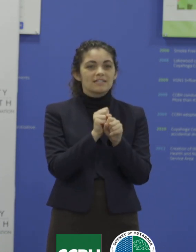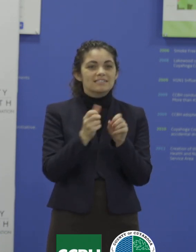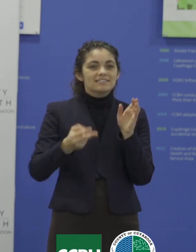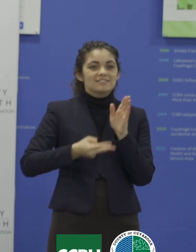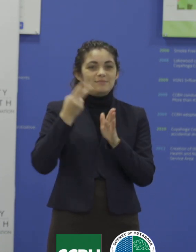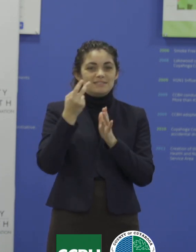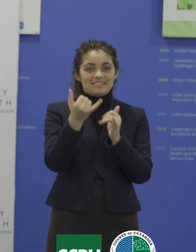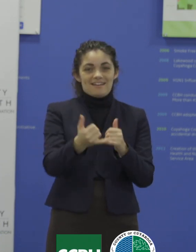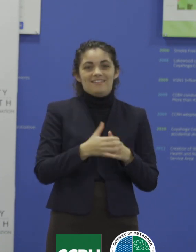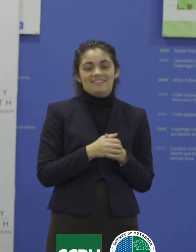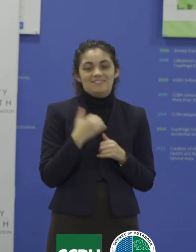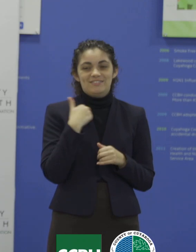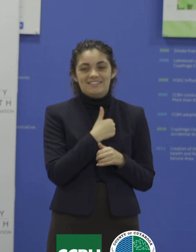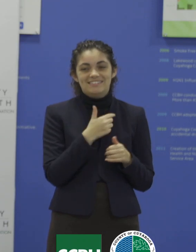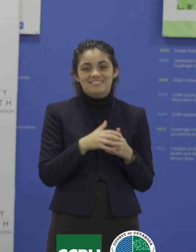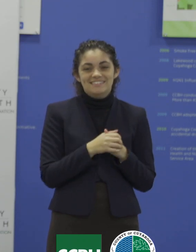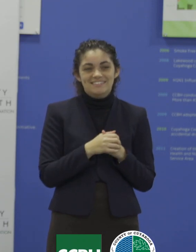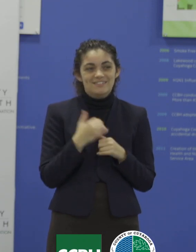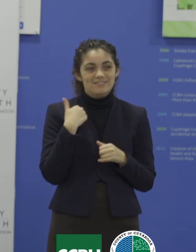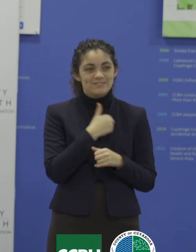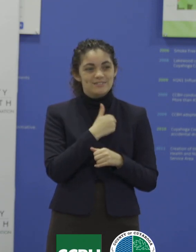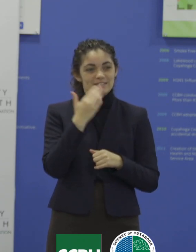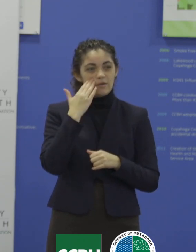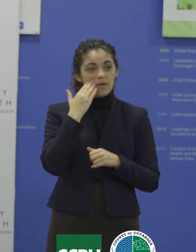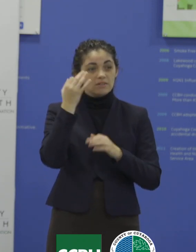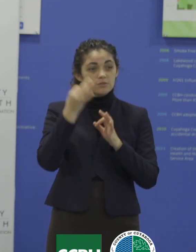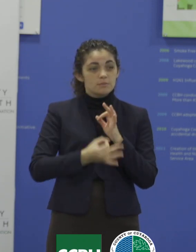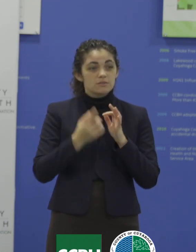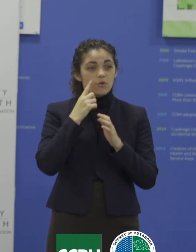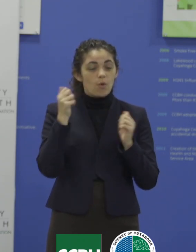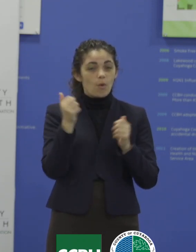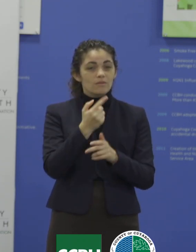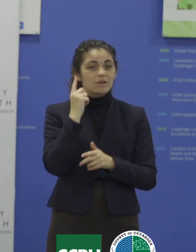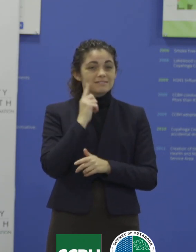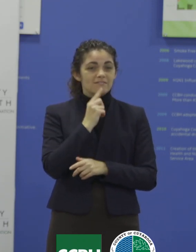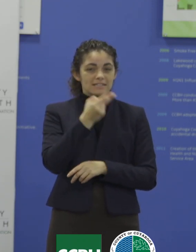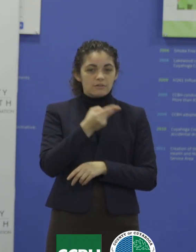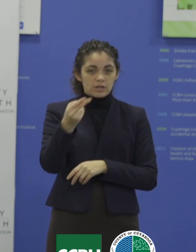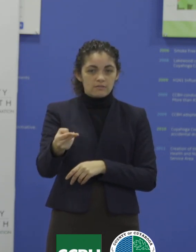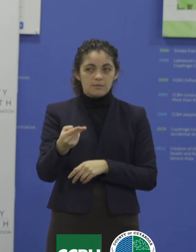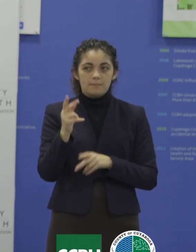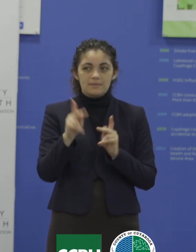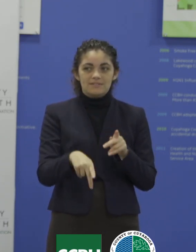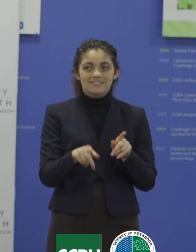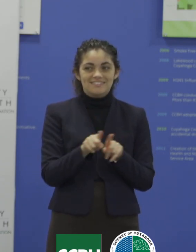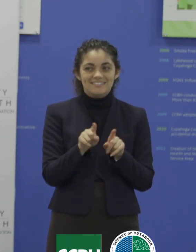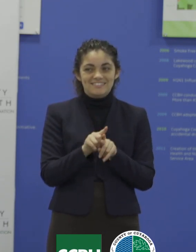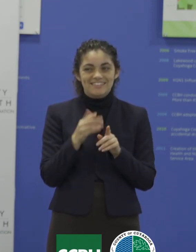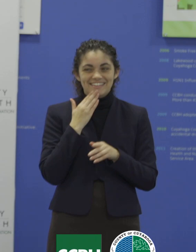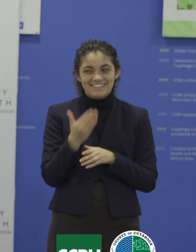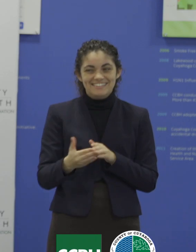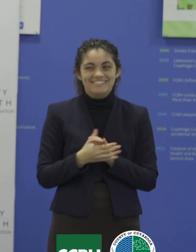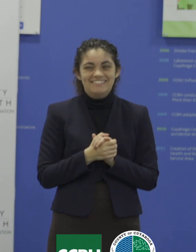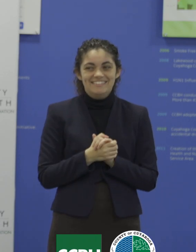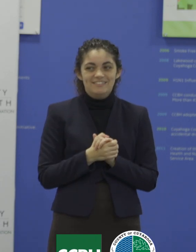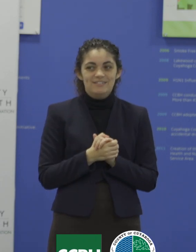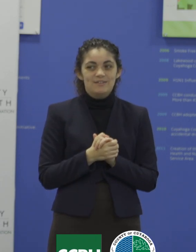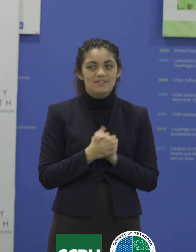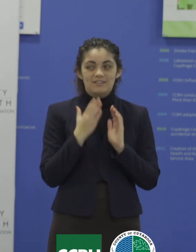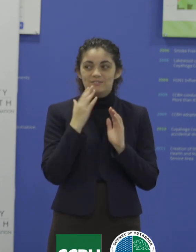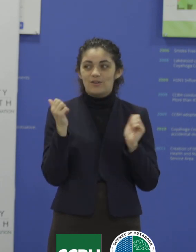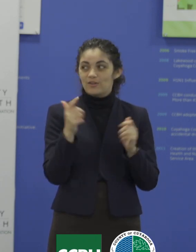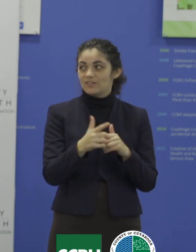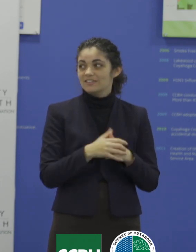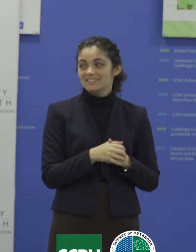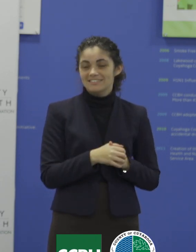time with us to assure that we have interpretation for our hearing impaired. Hats off to you, Heather. We thank you very